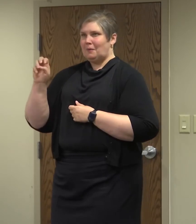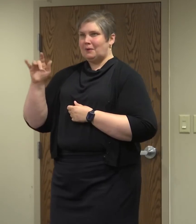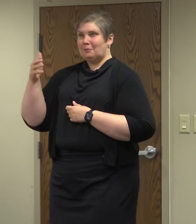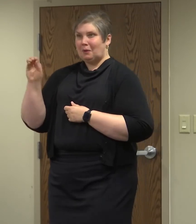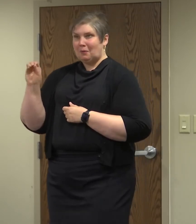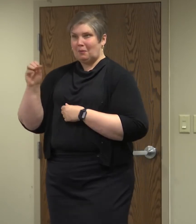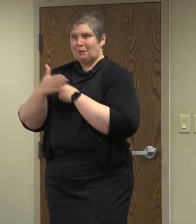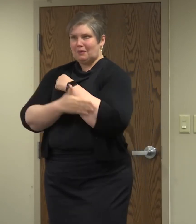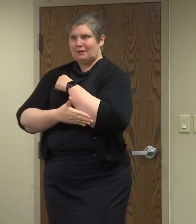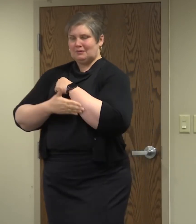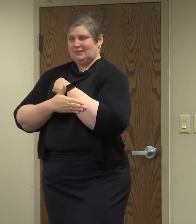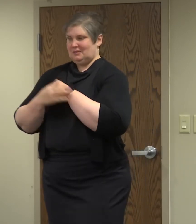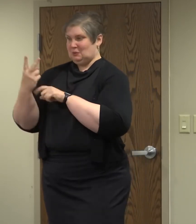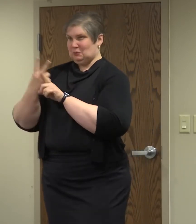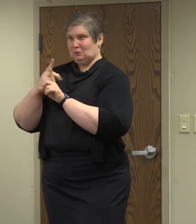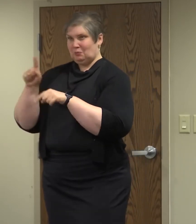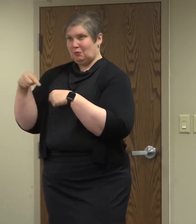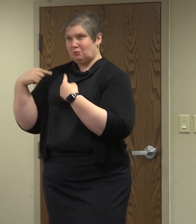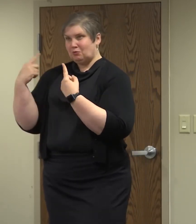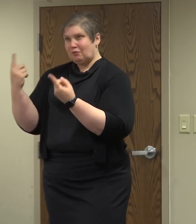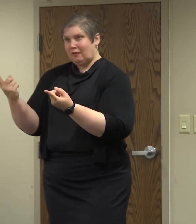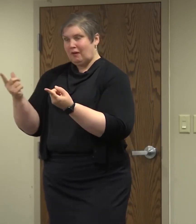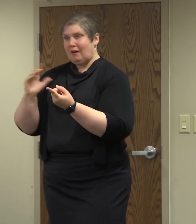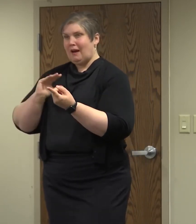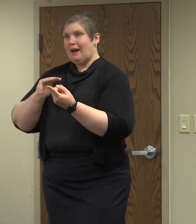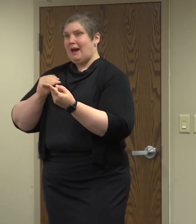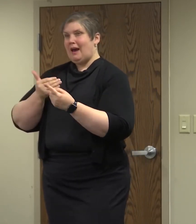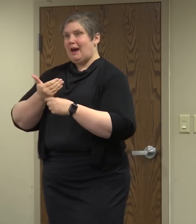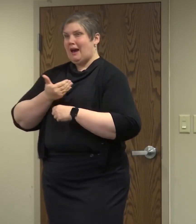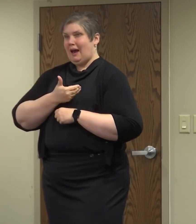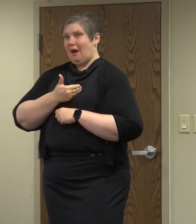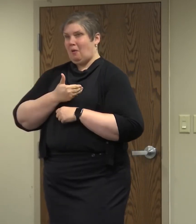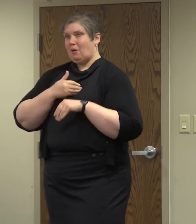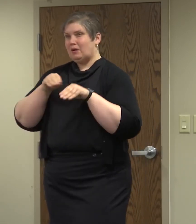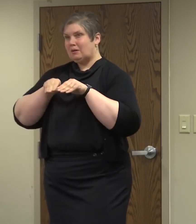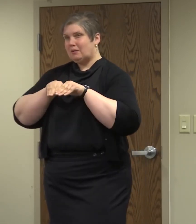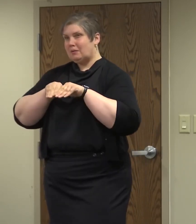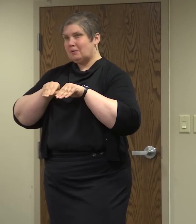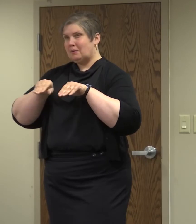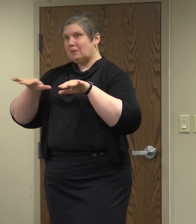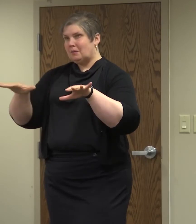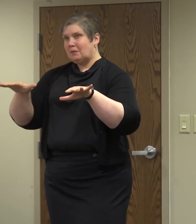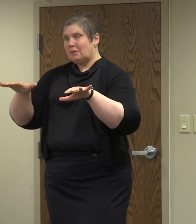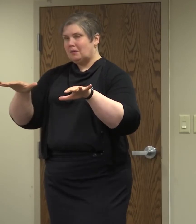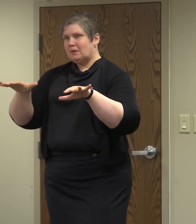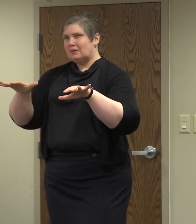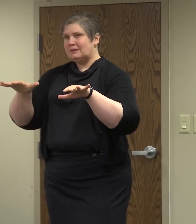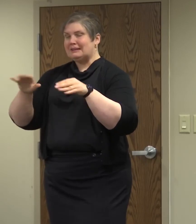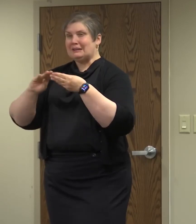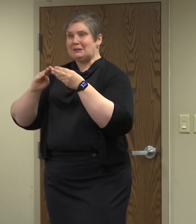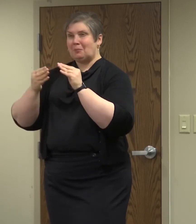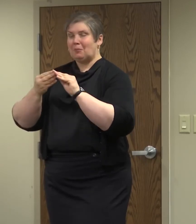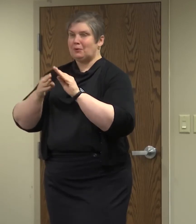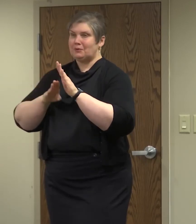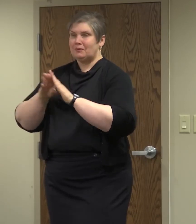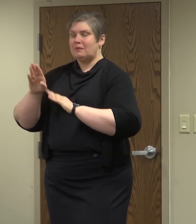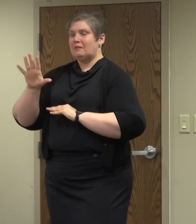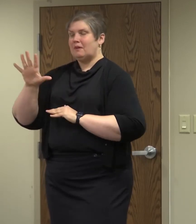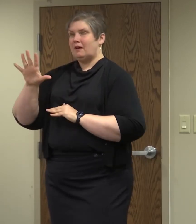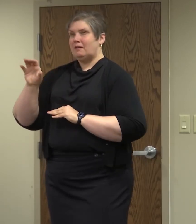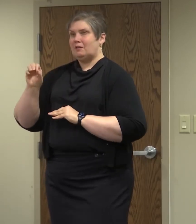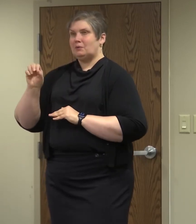stoplight. Our transmission rate is 502 cases per 100,000. Our positivity